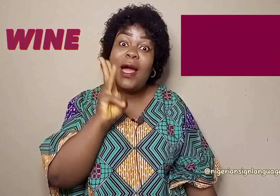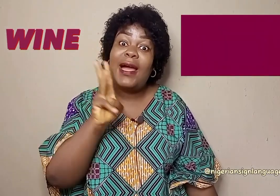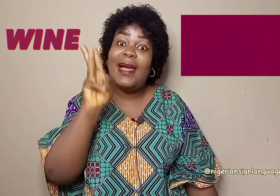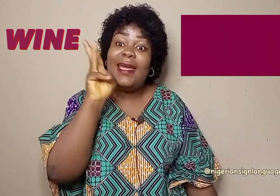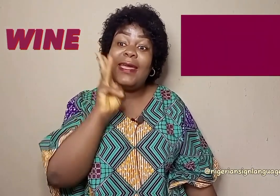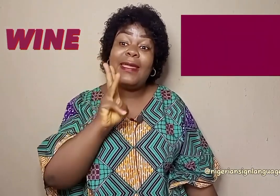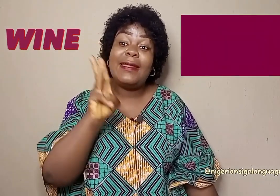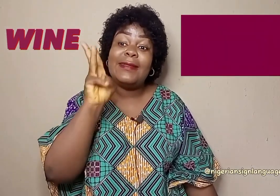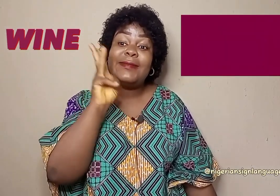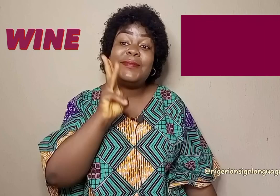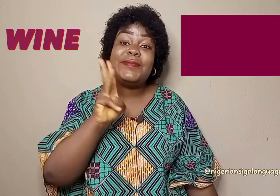wine,